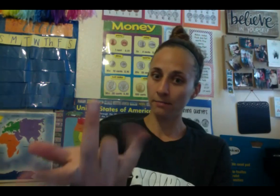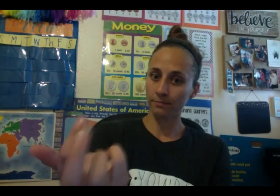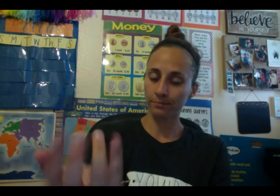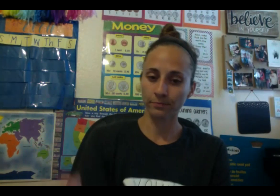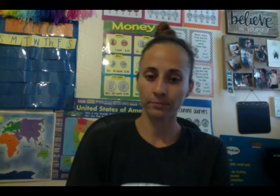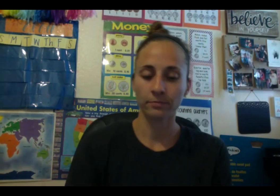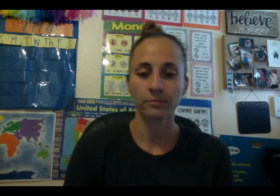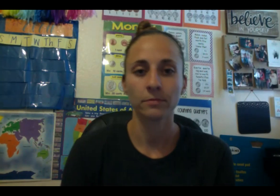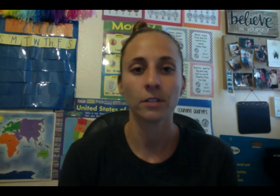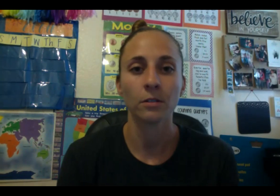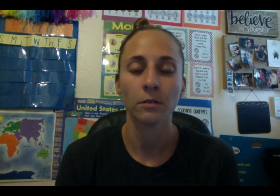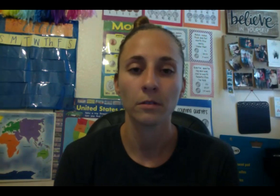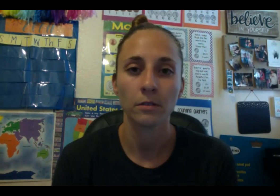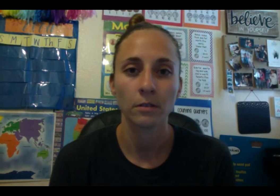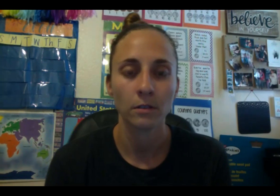persuade?